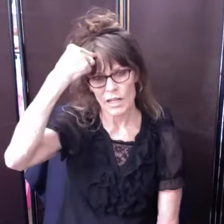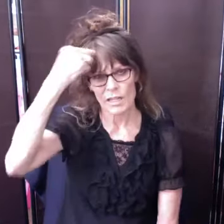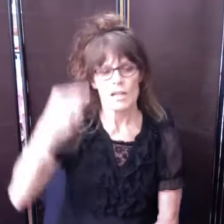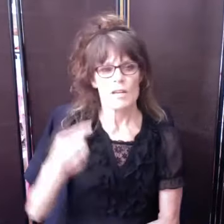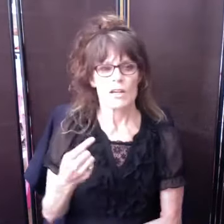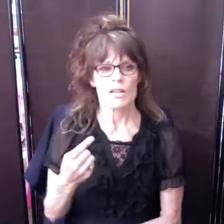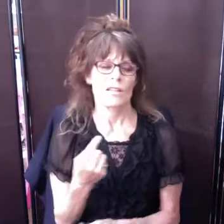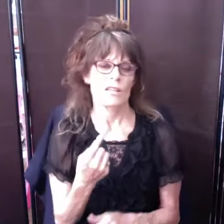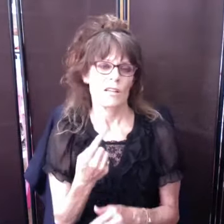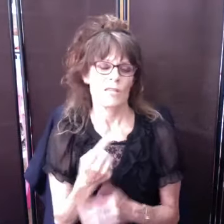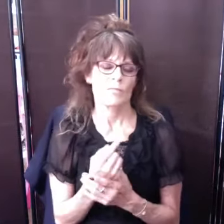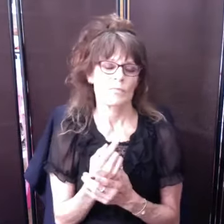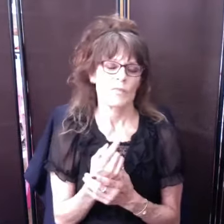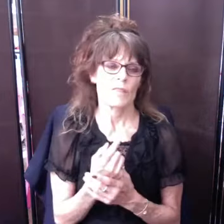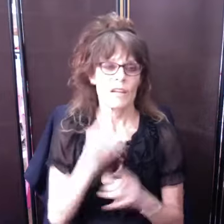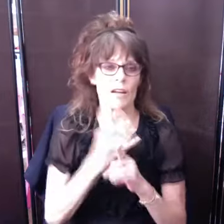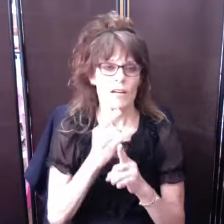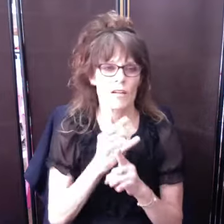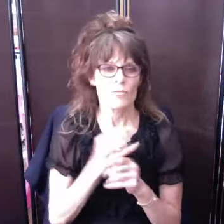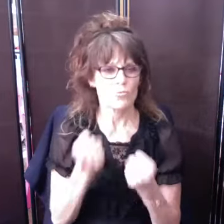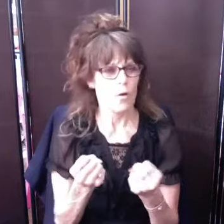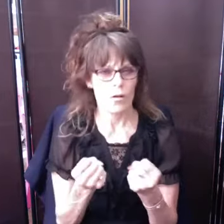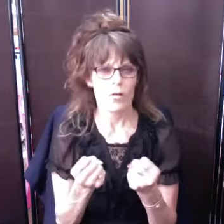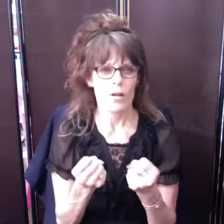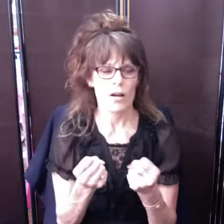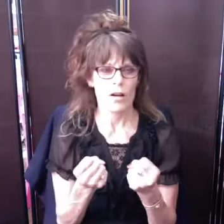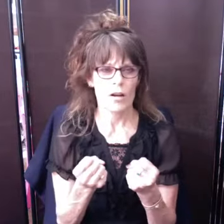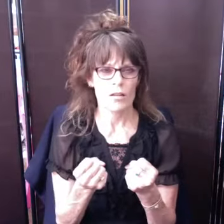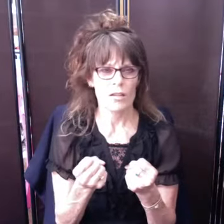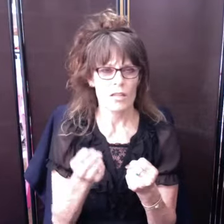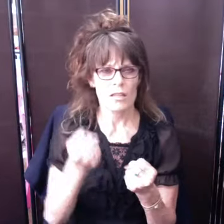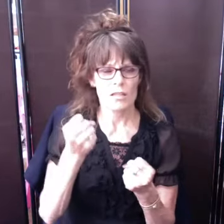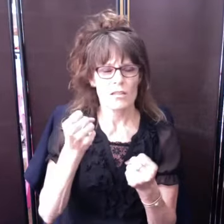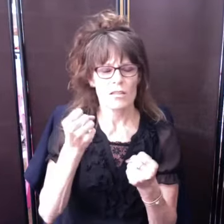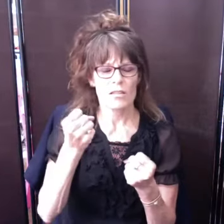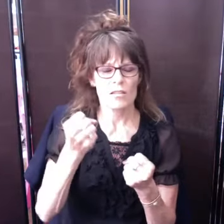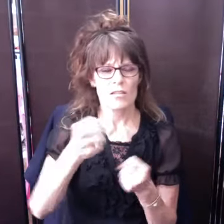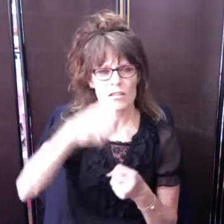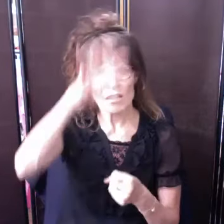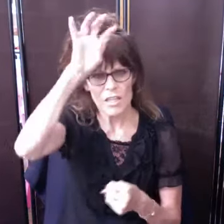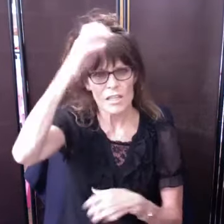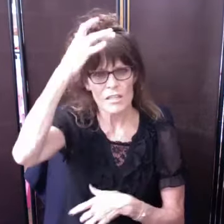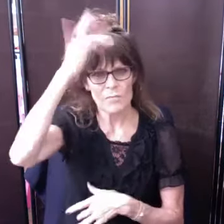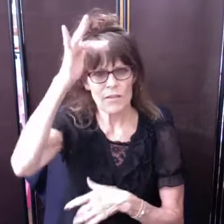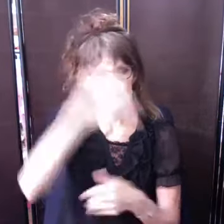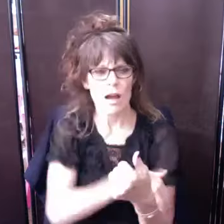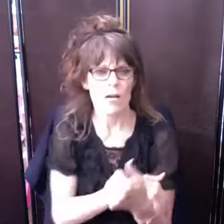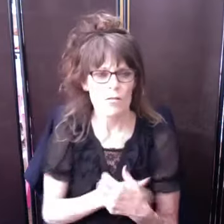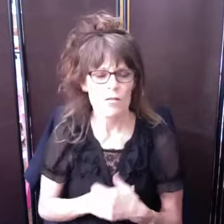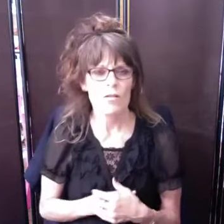that. And I can tell you that every single waking moment during the course of my upbringing, I was told that I was supposed